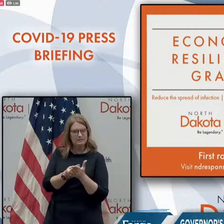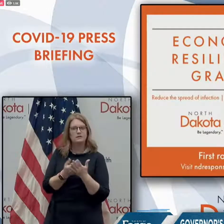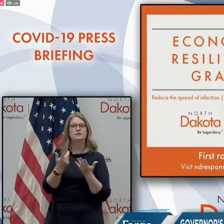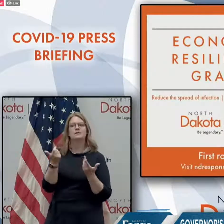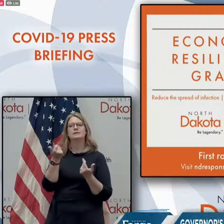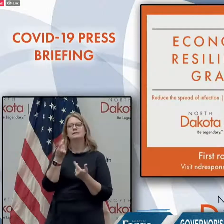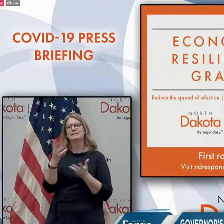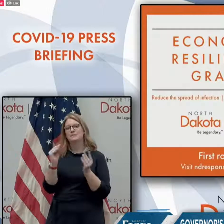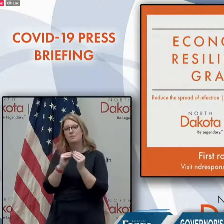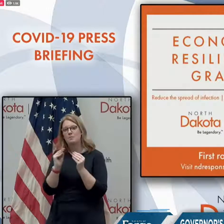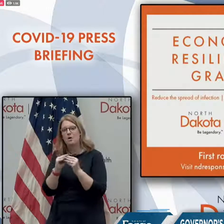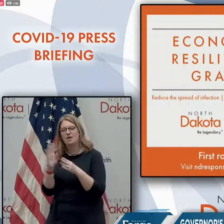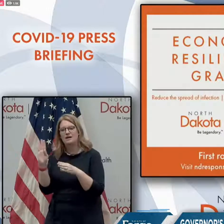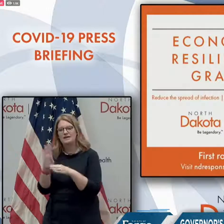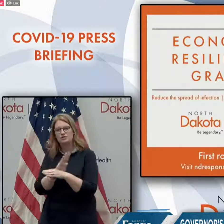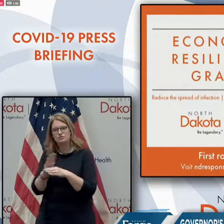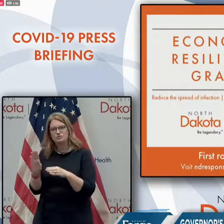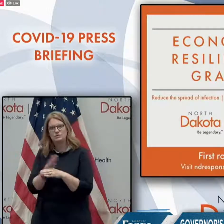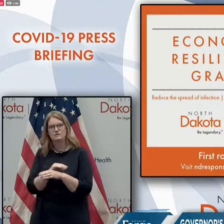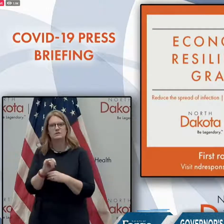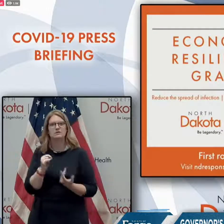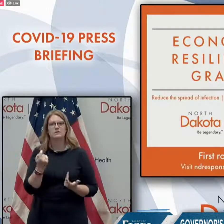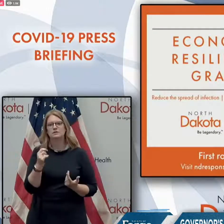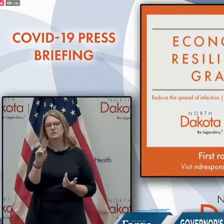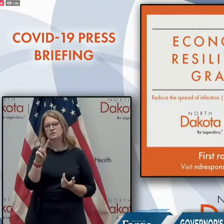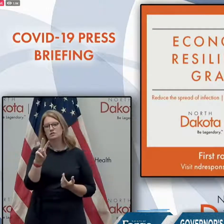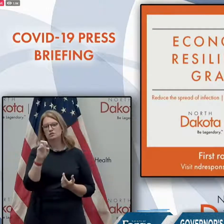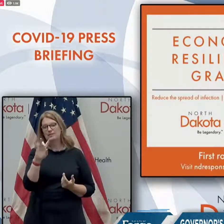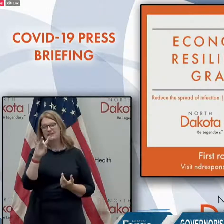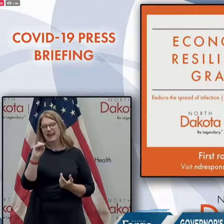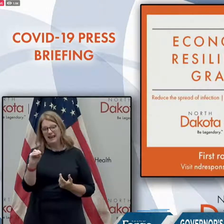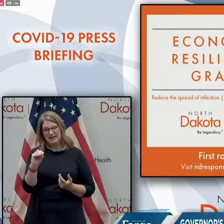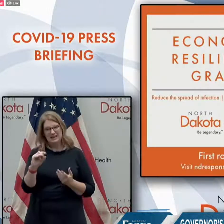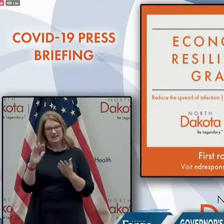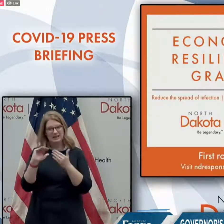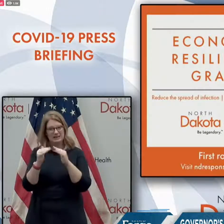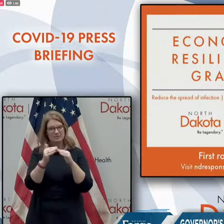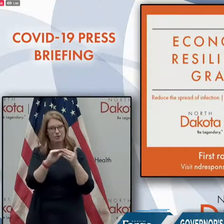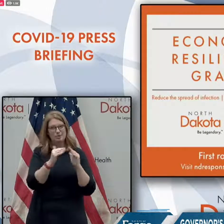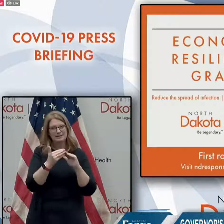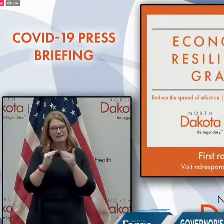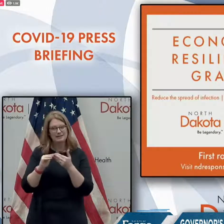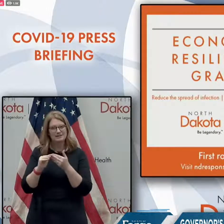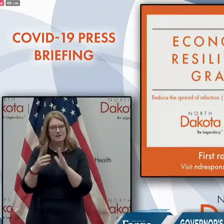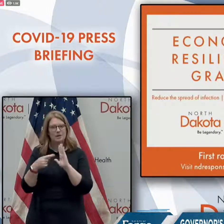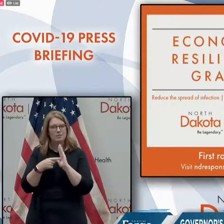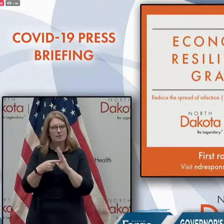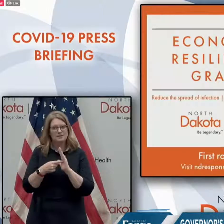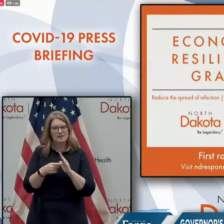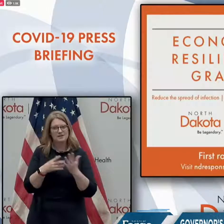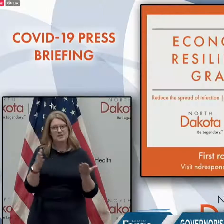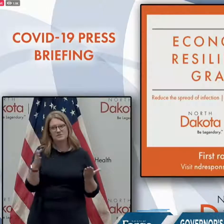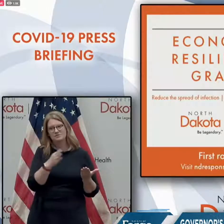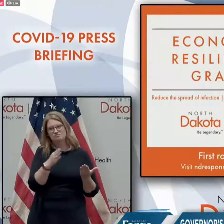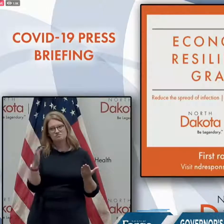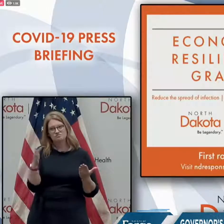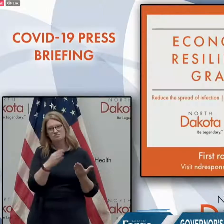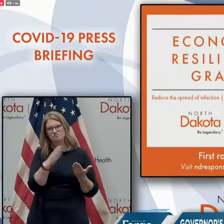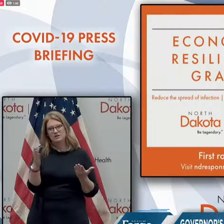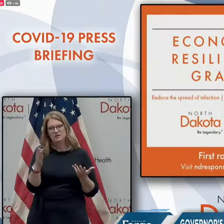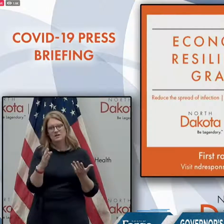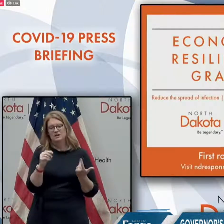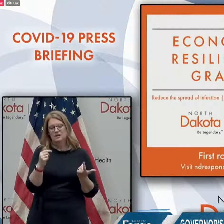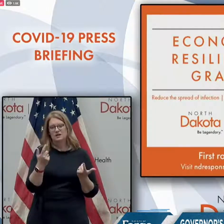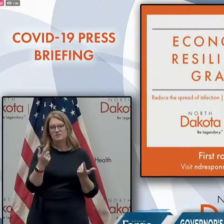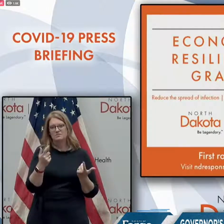several more industries in the queue. 280 communities are represented in the range of